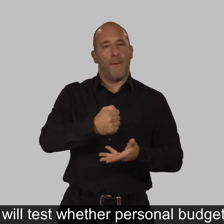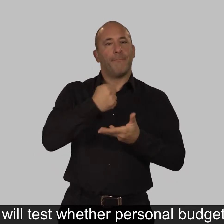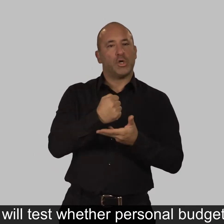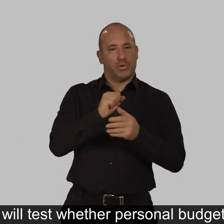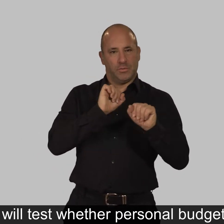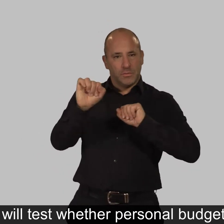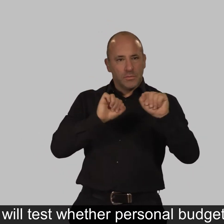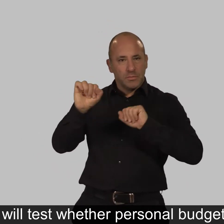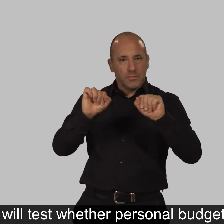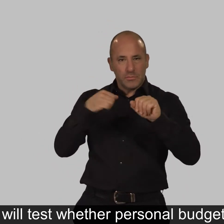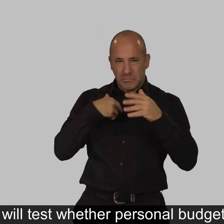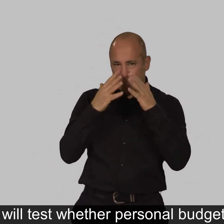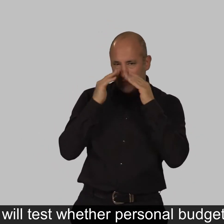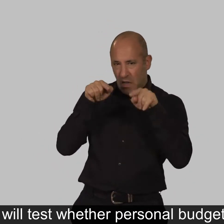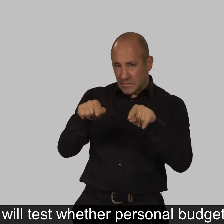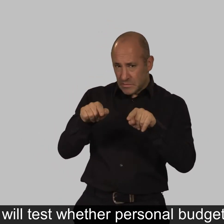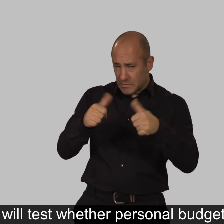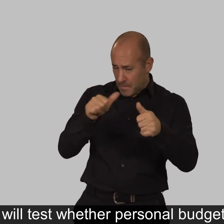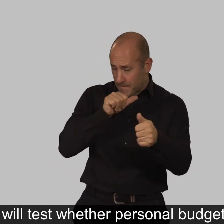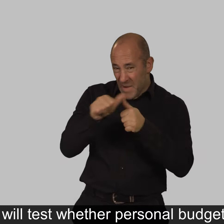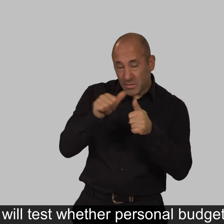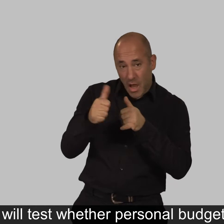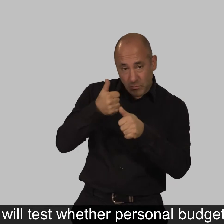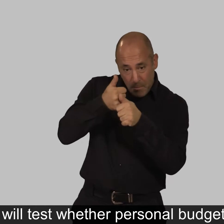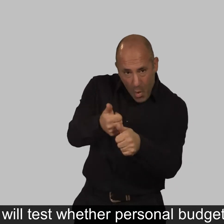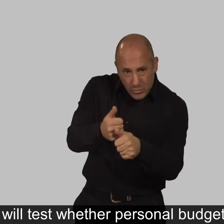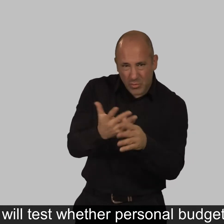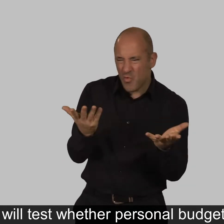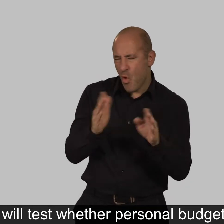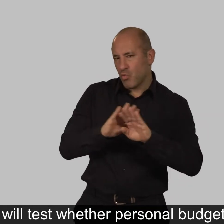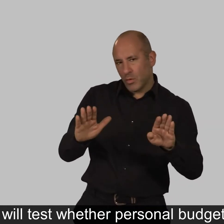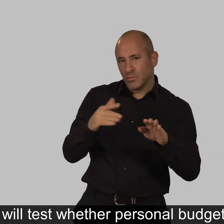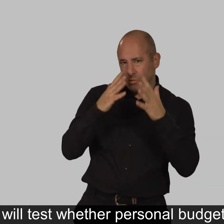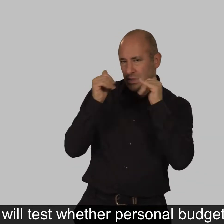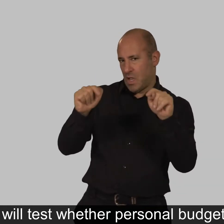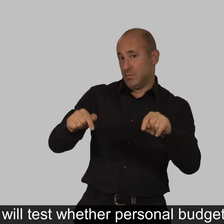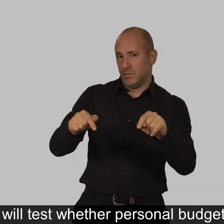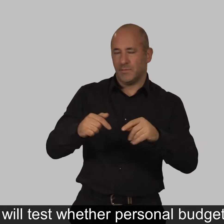We will test whether personal budgets can offer better personal support.